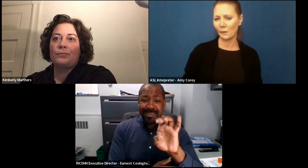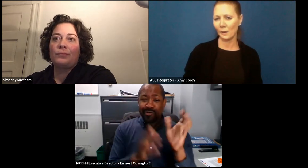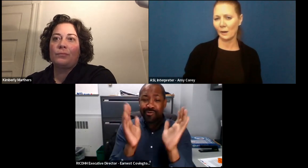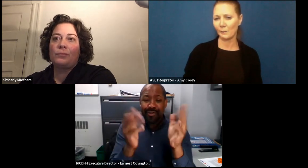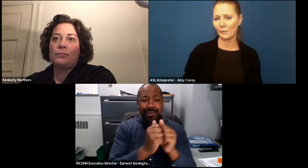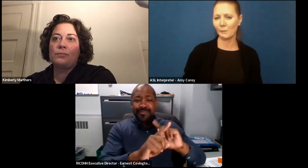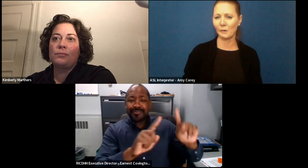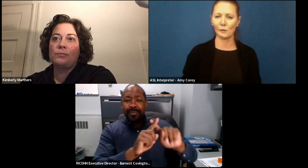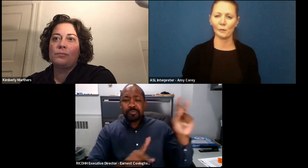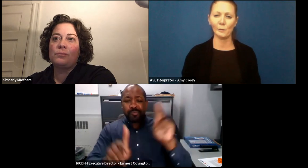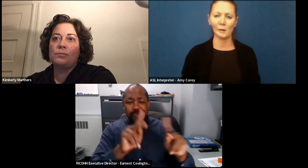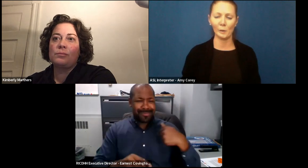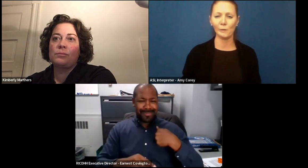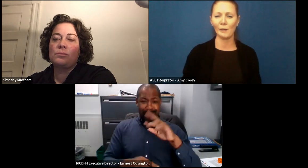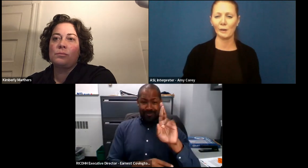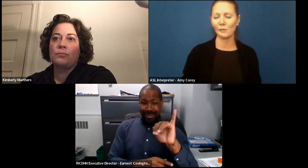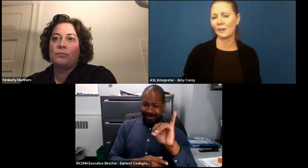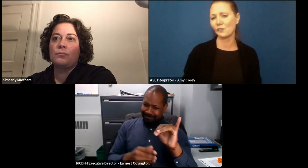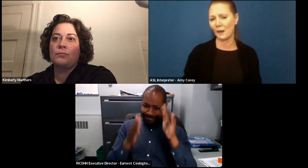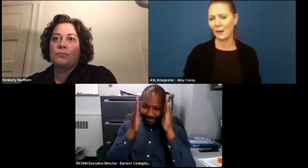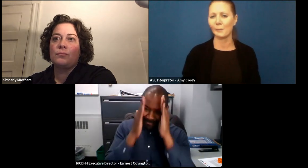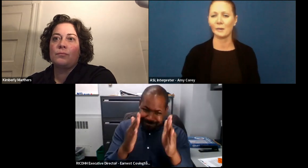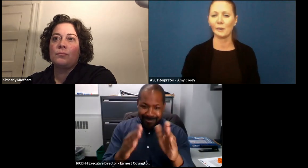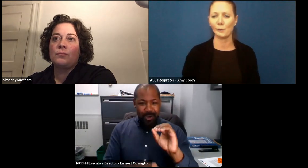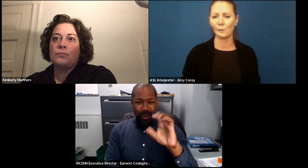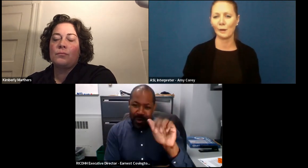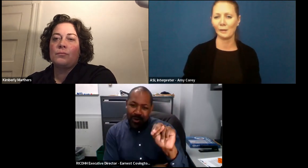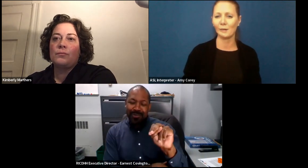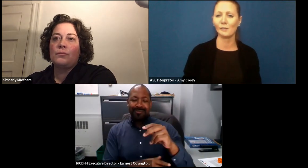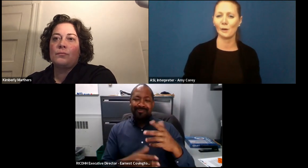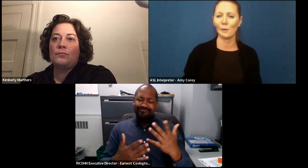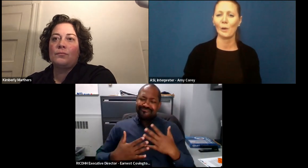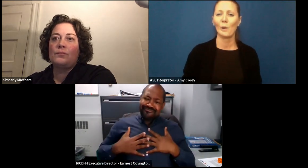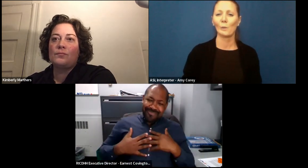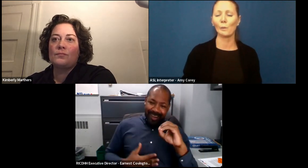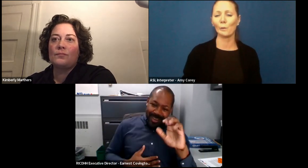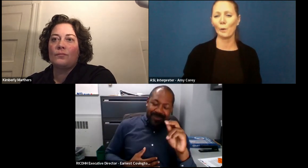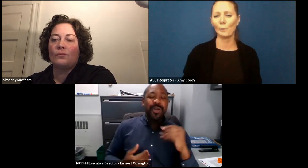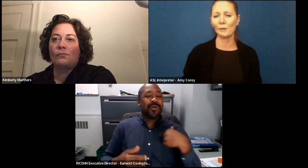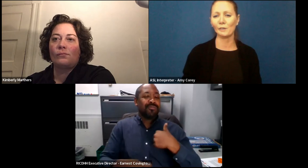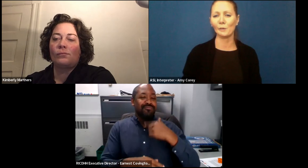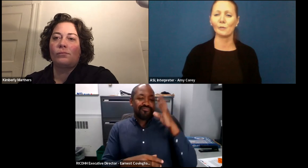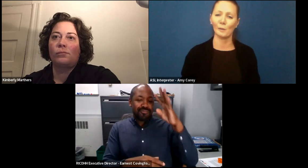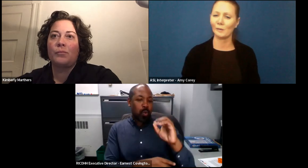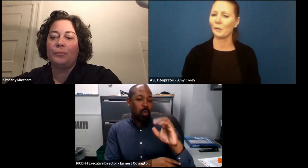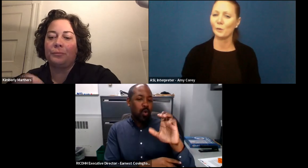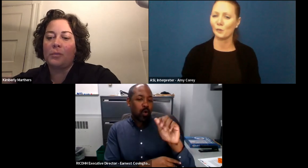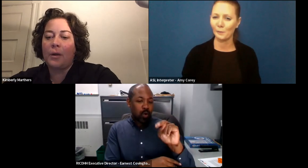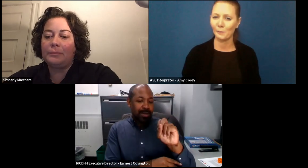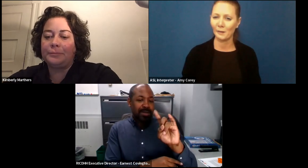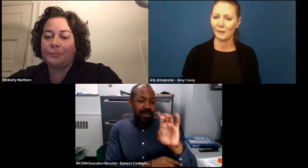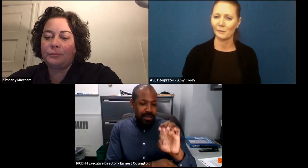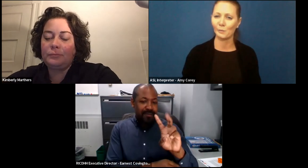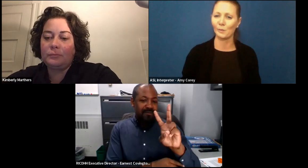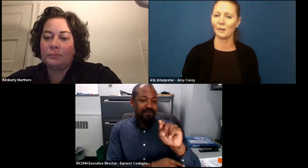viral, I'm not sure if you're familiar with a fireside chat, but here in Rhode Island, what we're hoping to do is focus on the